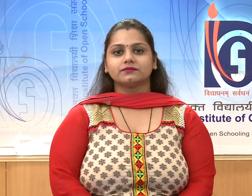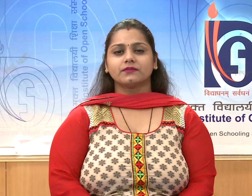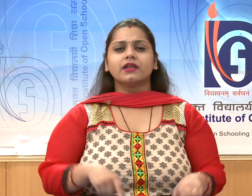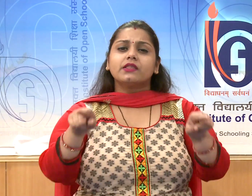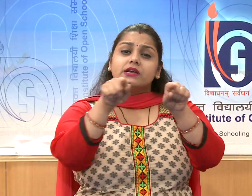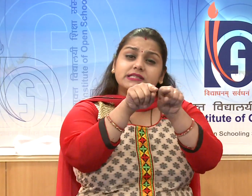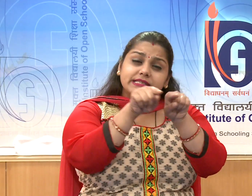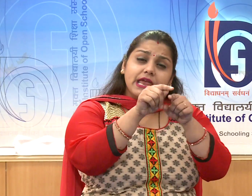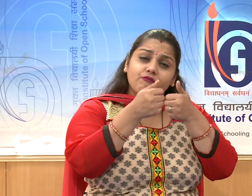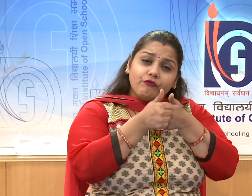In a similar manner,